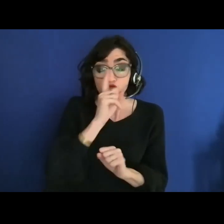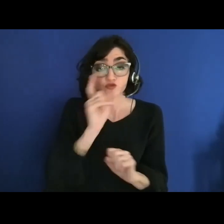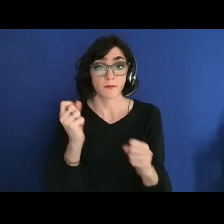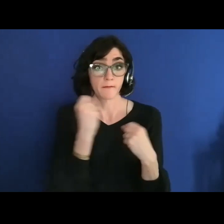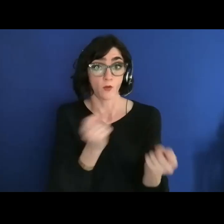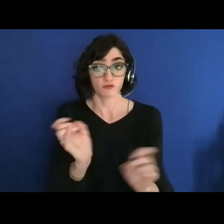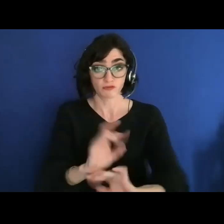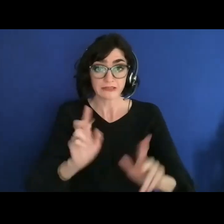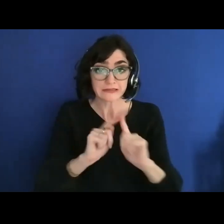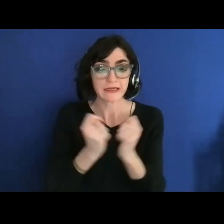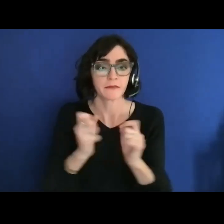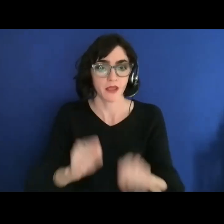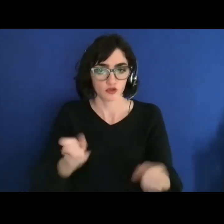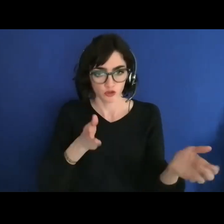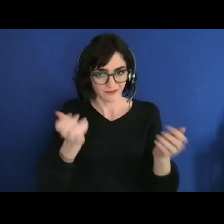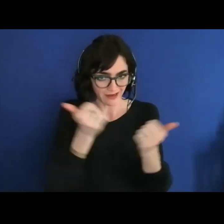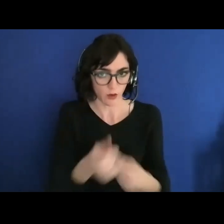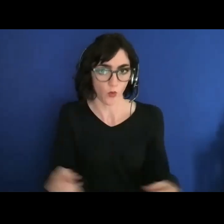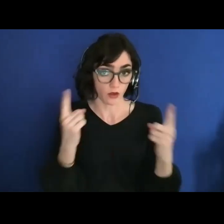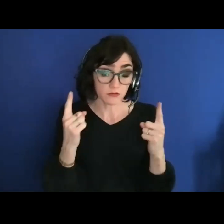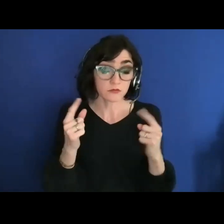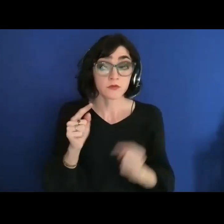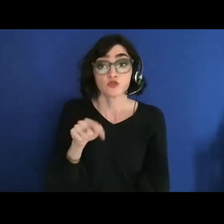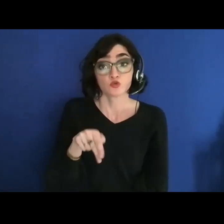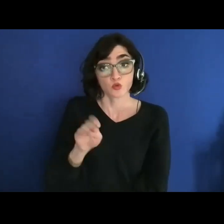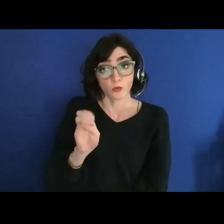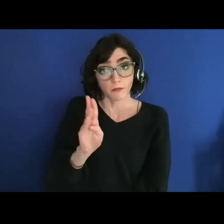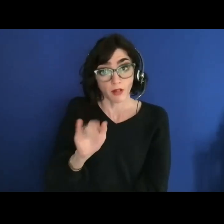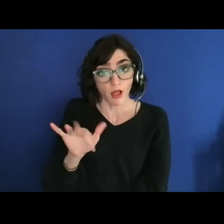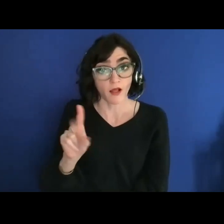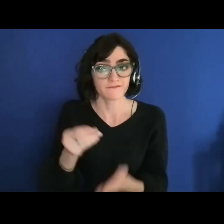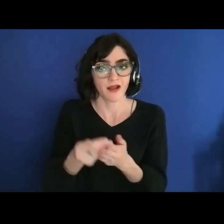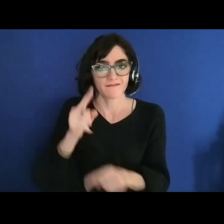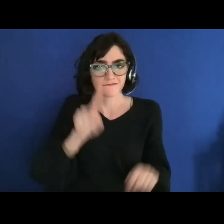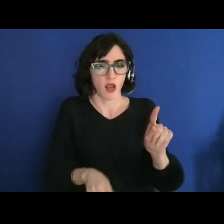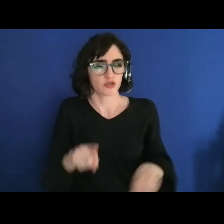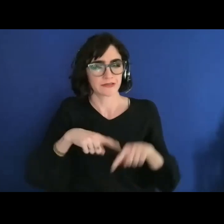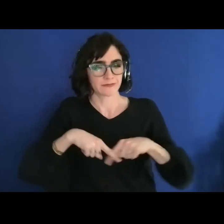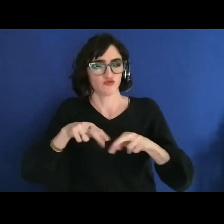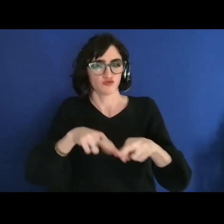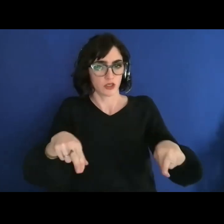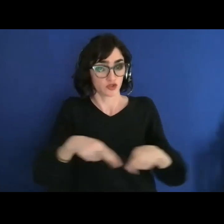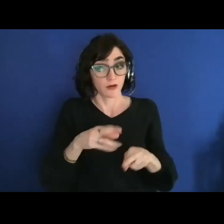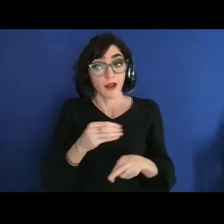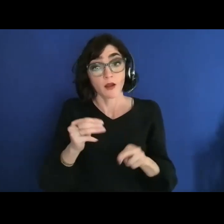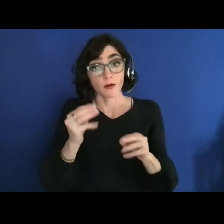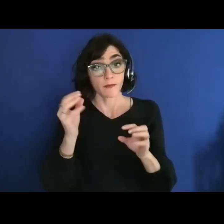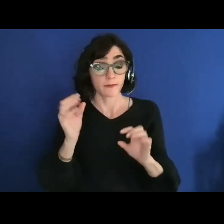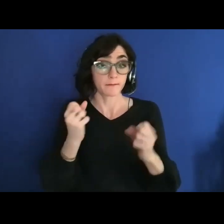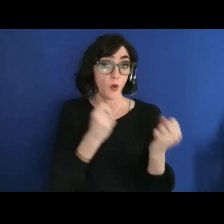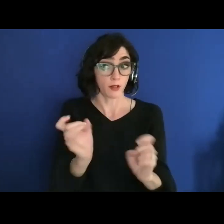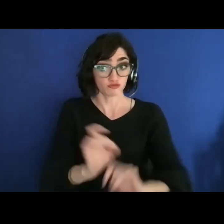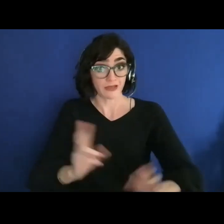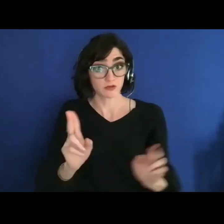can serve everybody. Trueblood funding kind of varies from region to region, and mobile crisis is kind of moving out of the Trueblood settlement as a